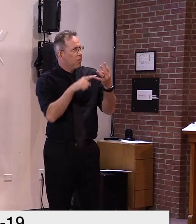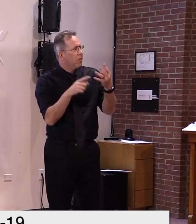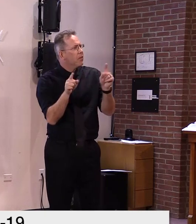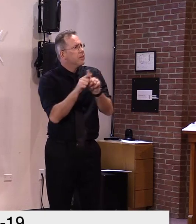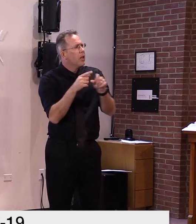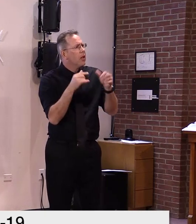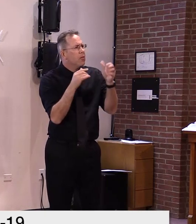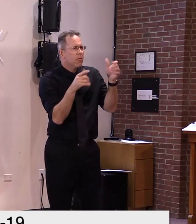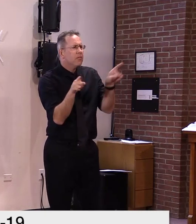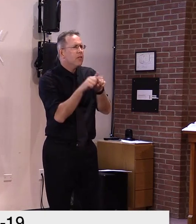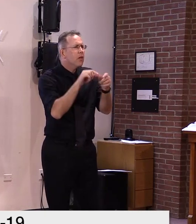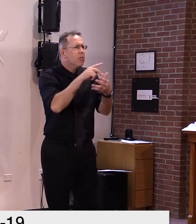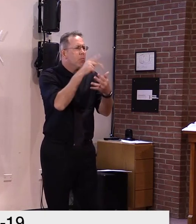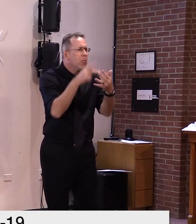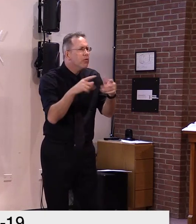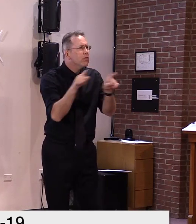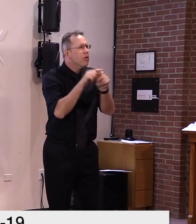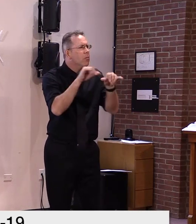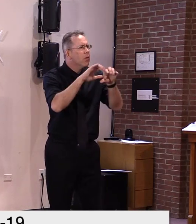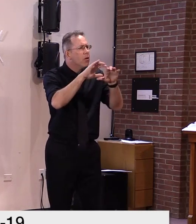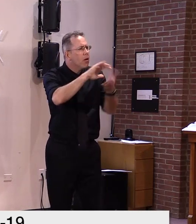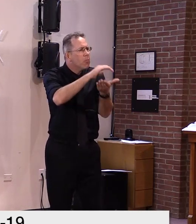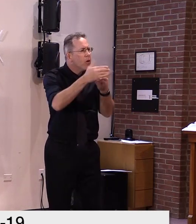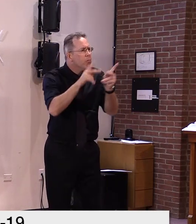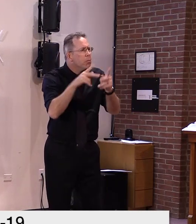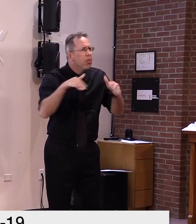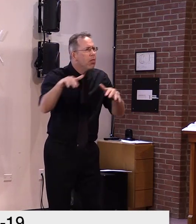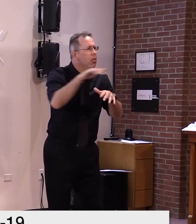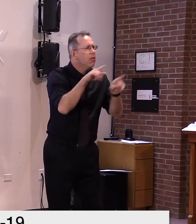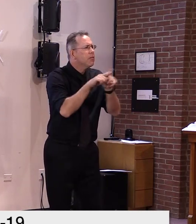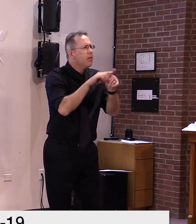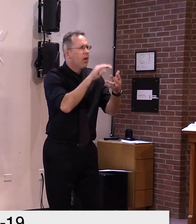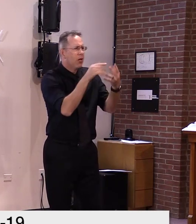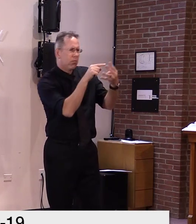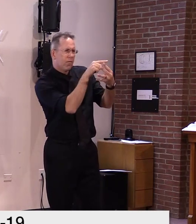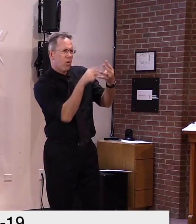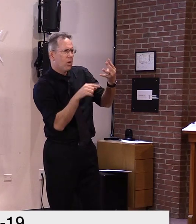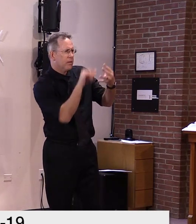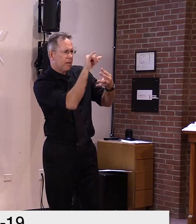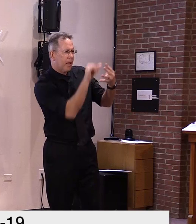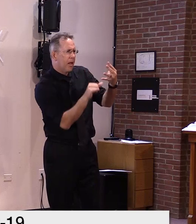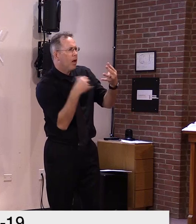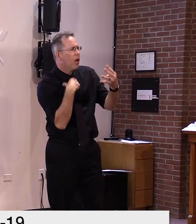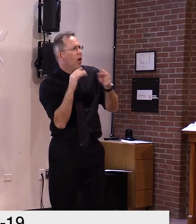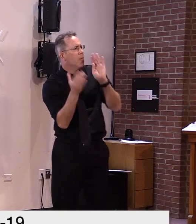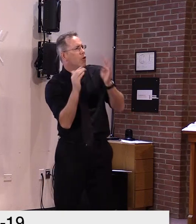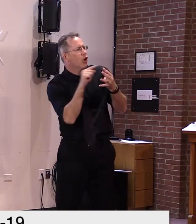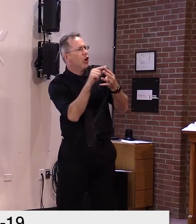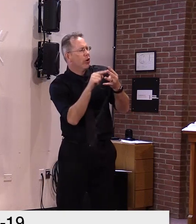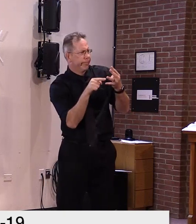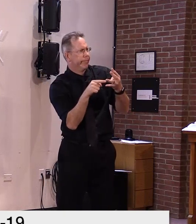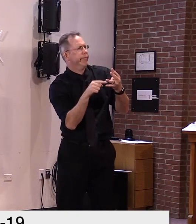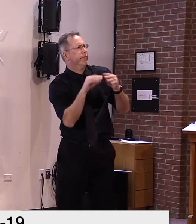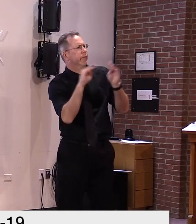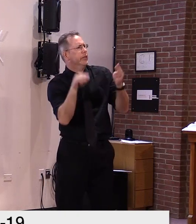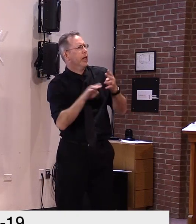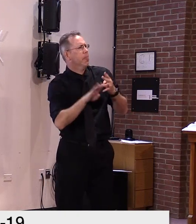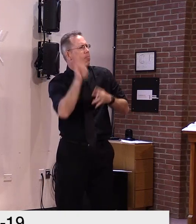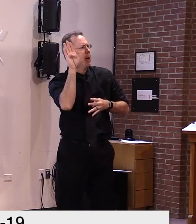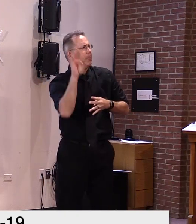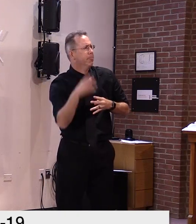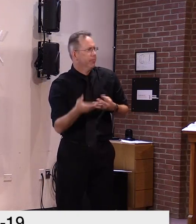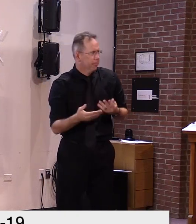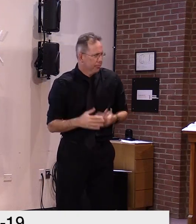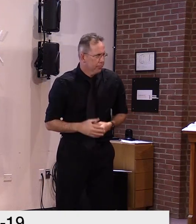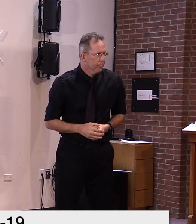rural states that are doing a good job containing the pandemic, you know, when things do loosen up a bit or people start to loosen up a bit, you can